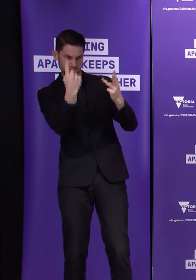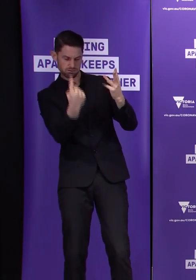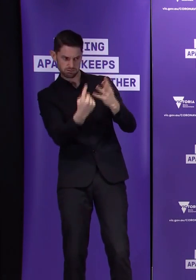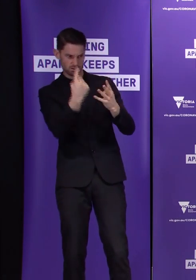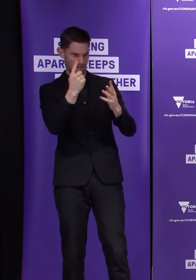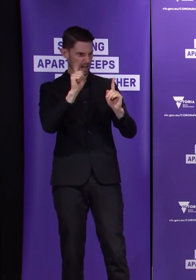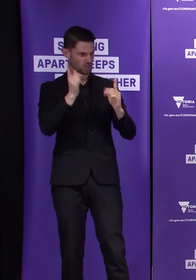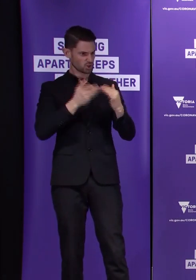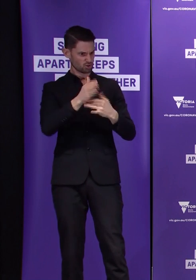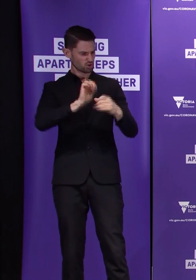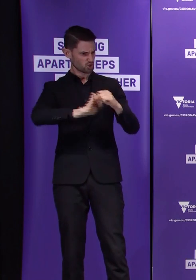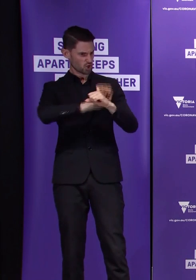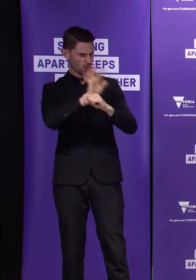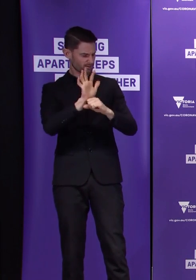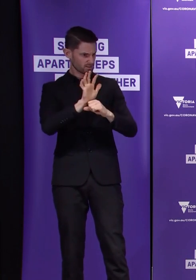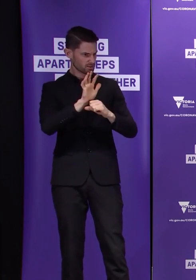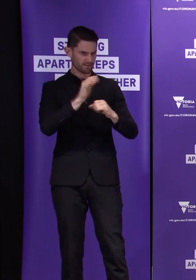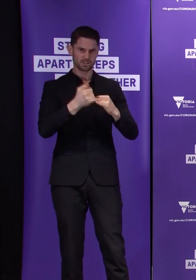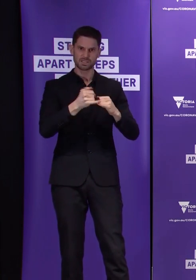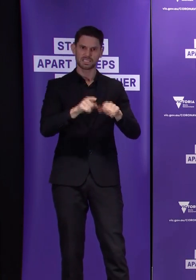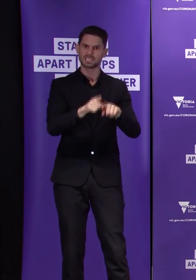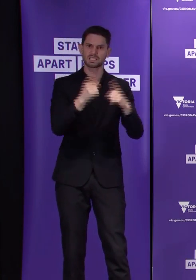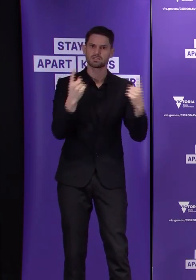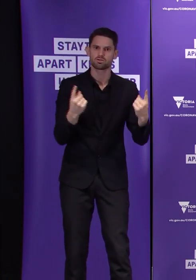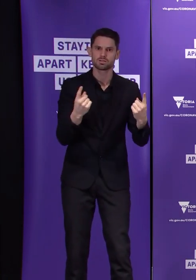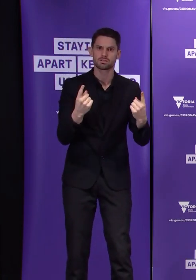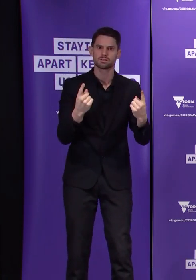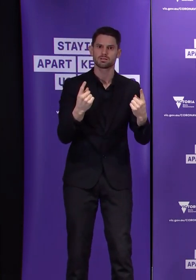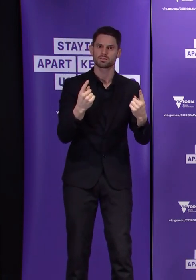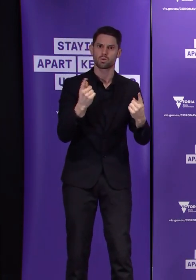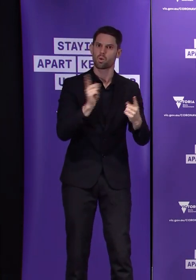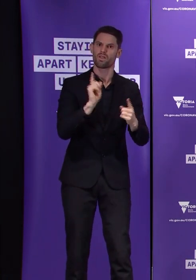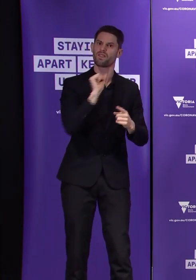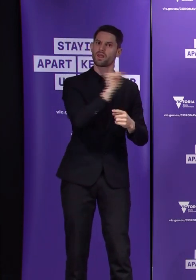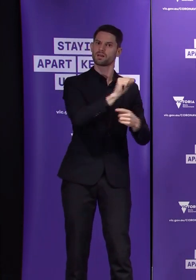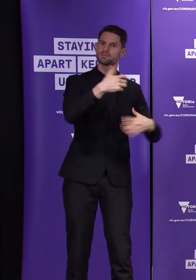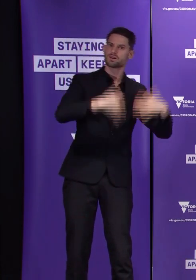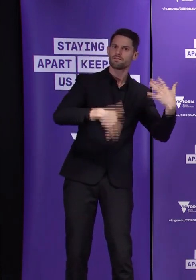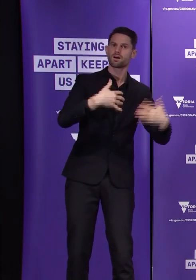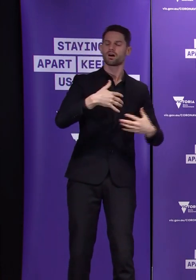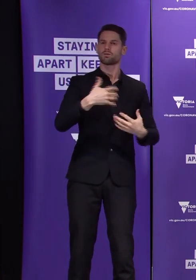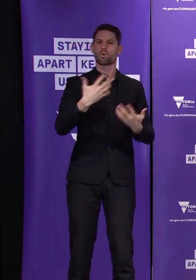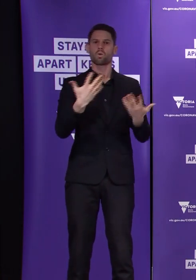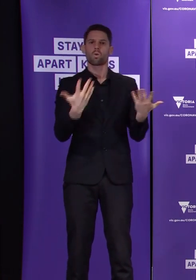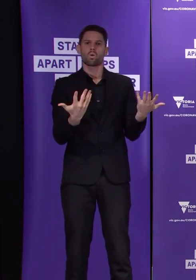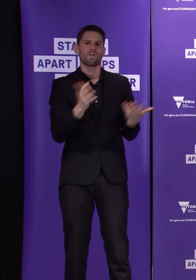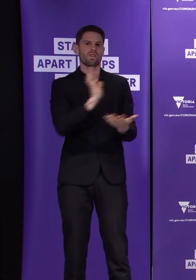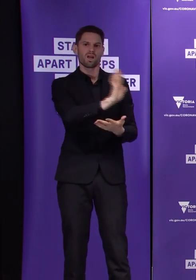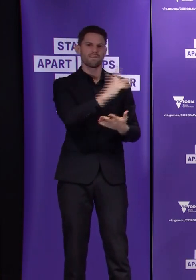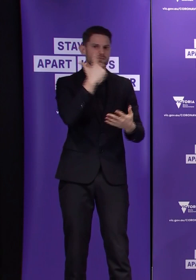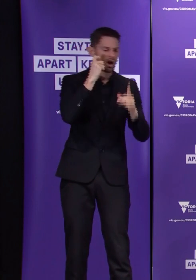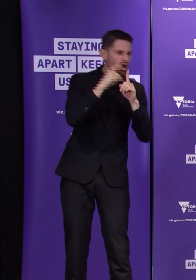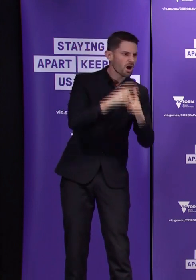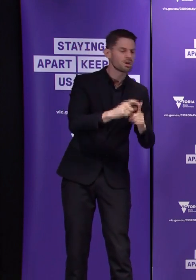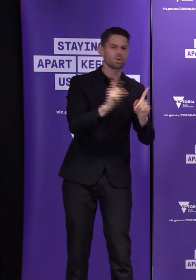course then means those services are having to spend more time with those people in order to be able to properly